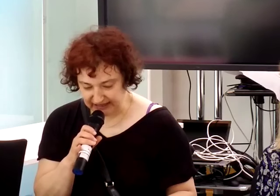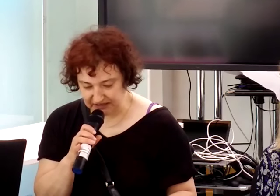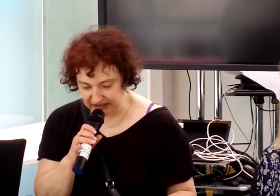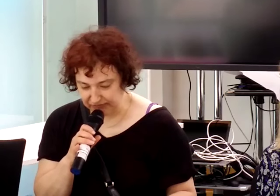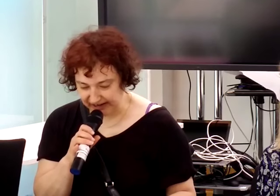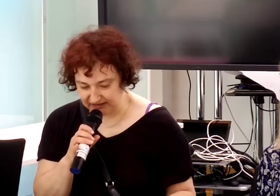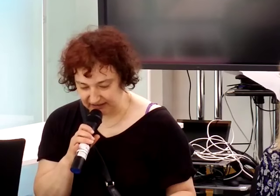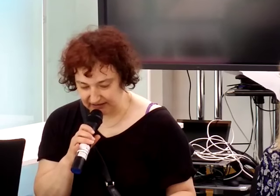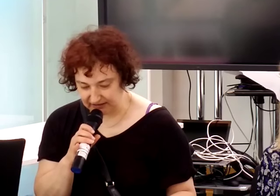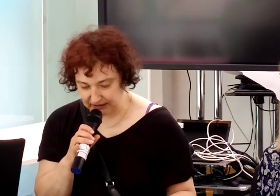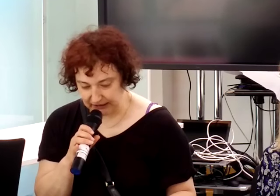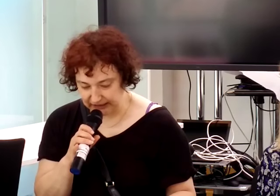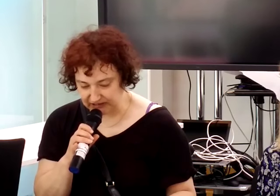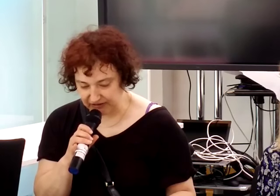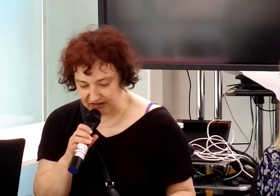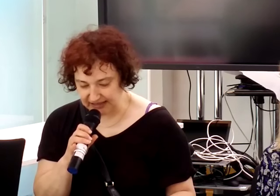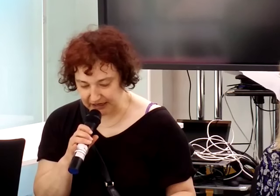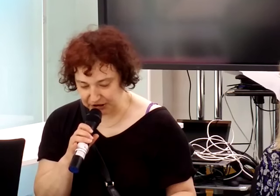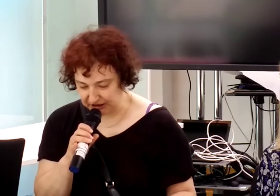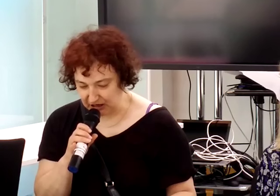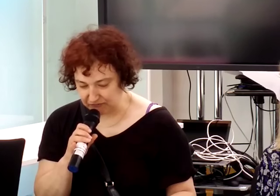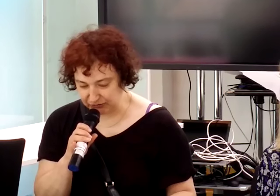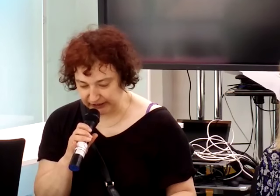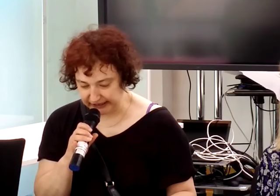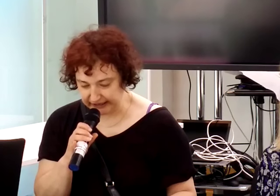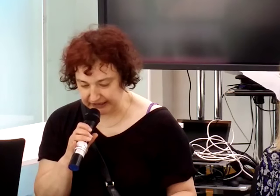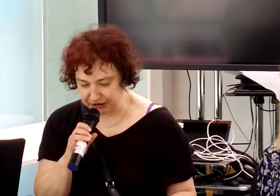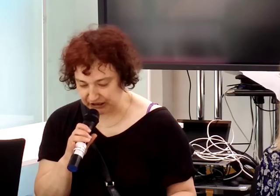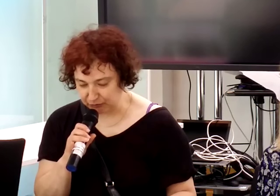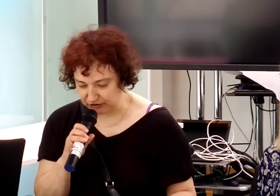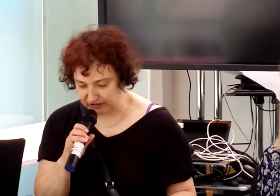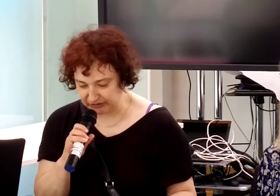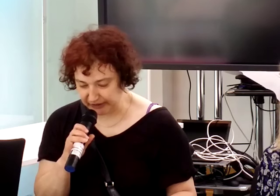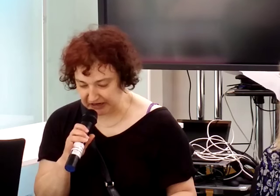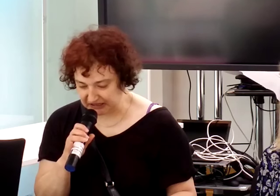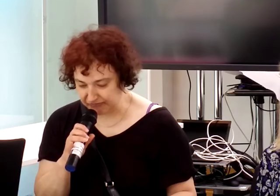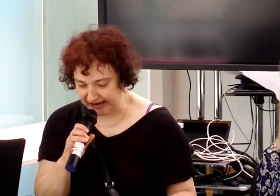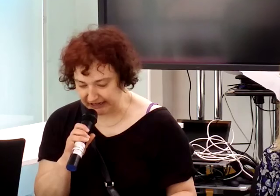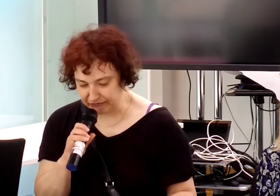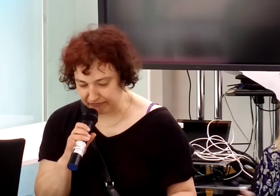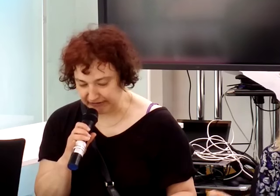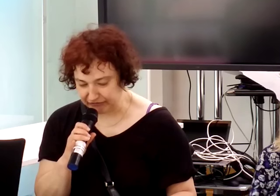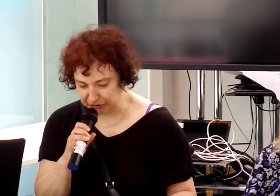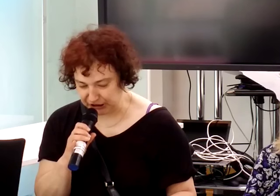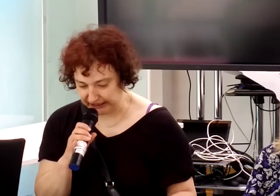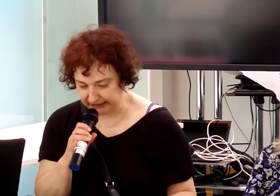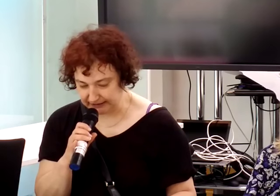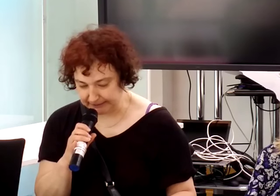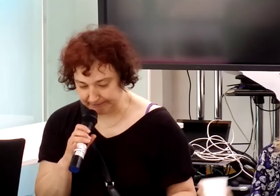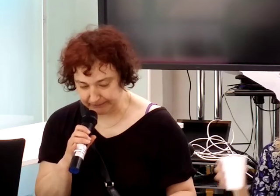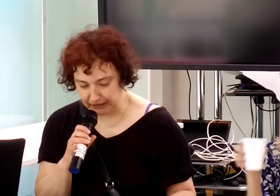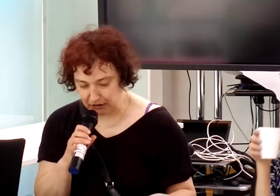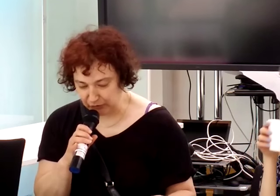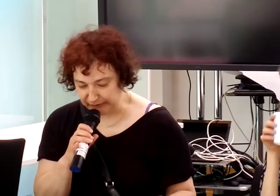Jeremy Corbyn is anti-racist. His first action after winning leadership was to speak at a rally for refugees.